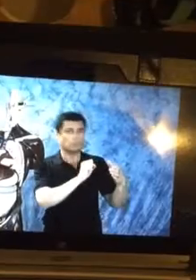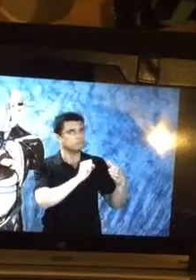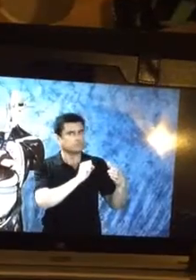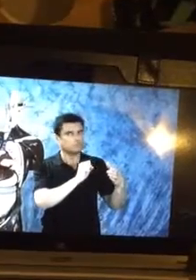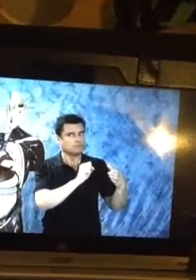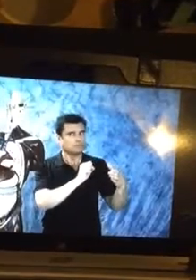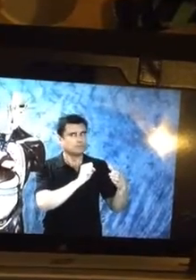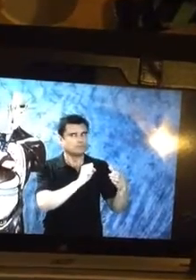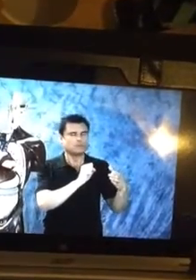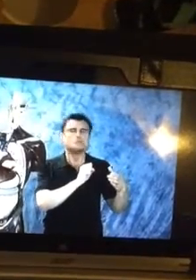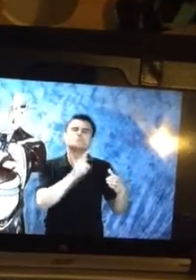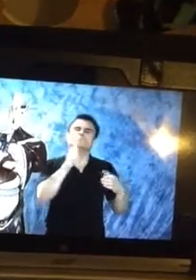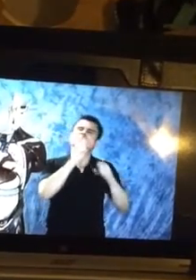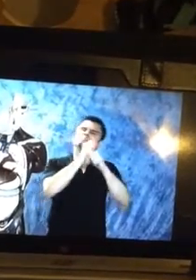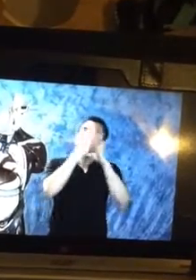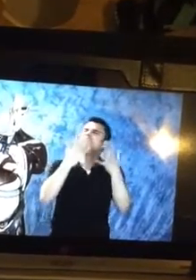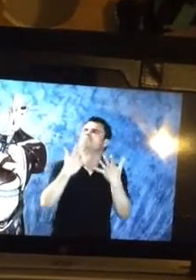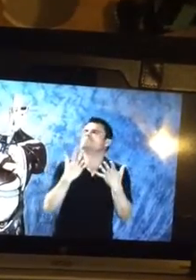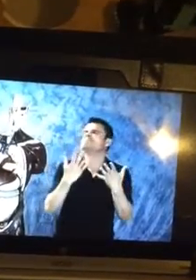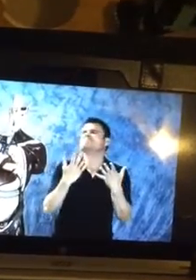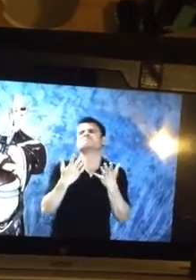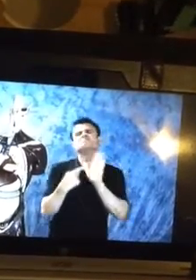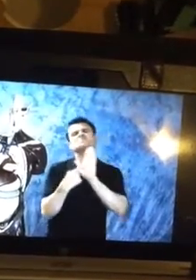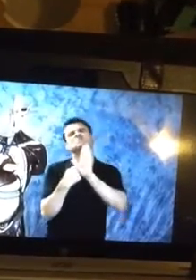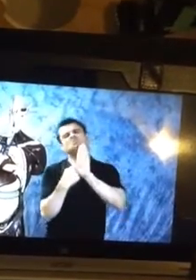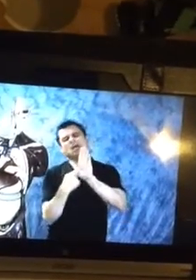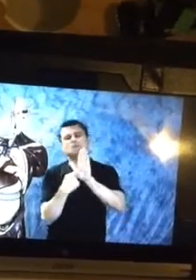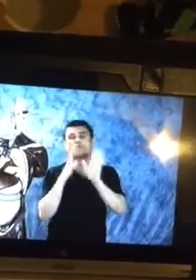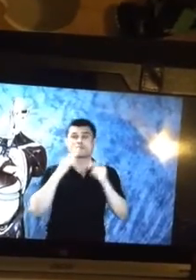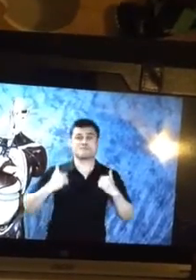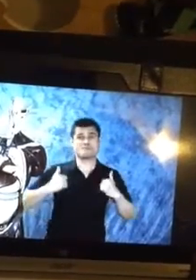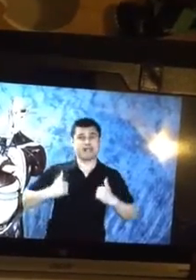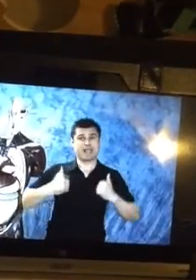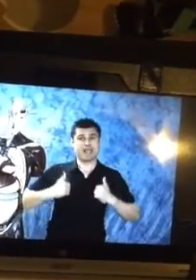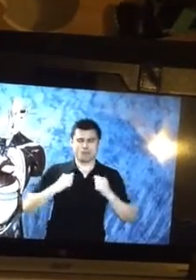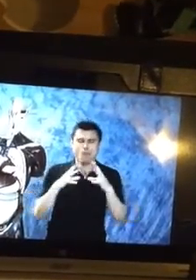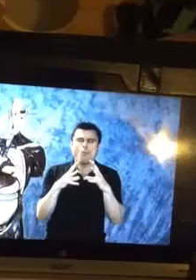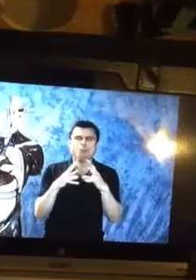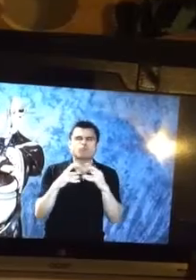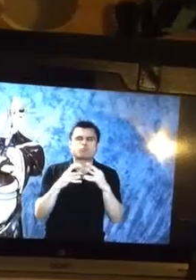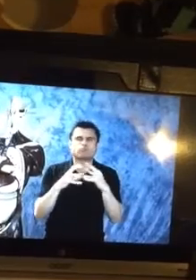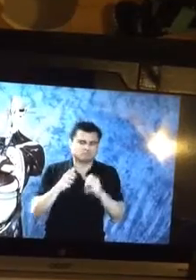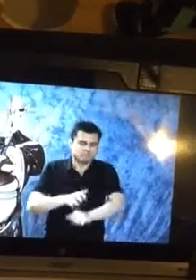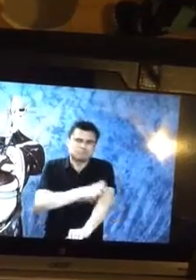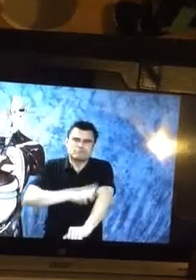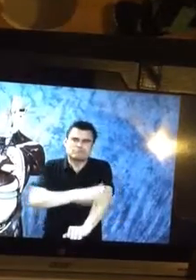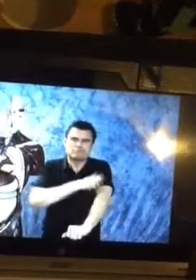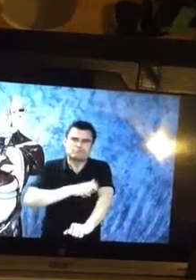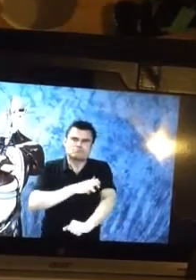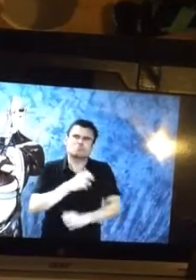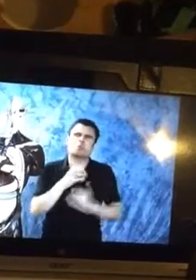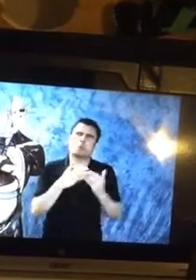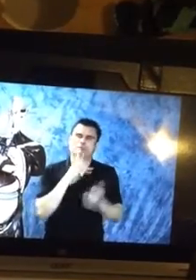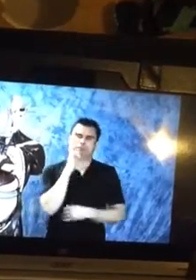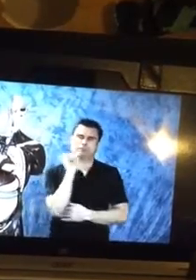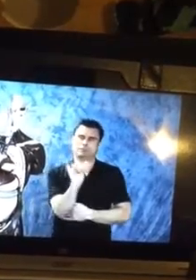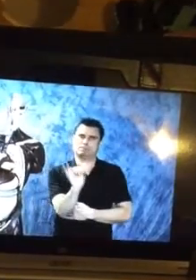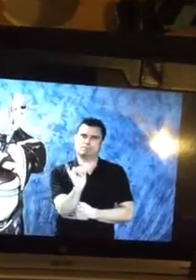So if you think that the lung is empty, it's really not. Let me show you. It's really like a